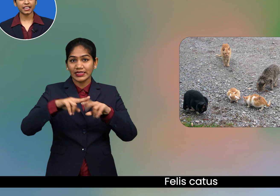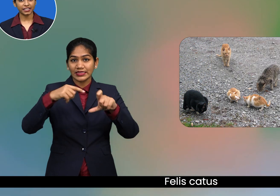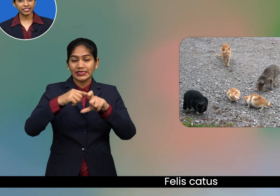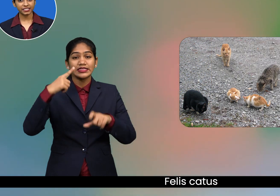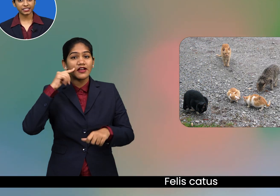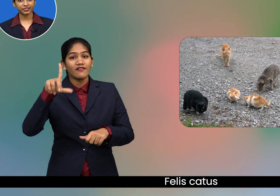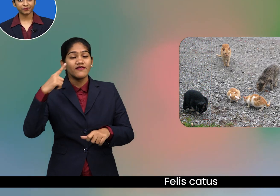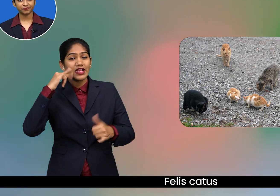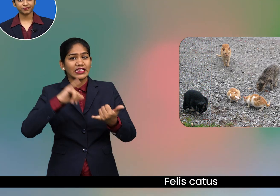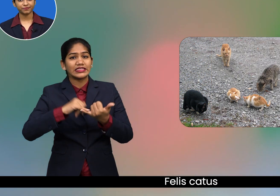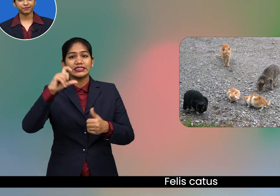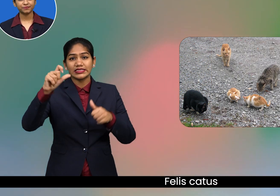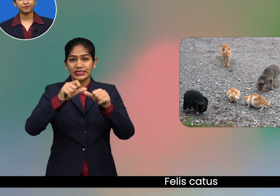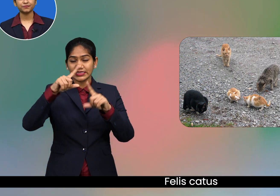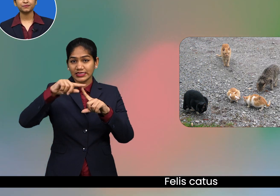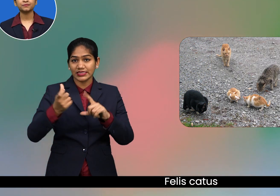Felis catus